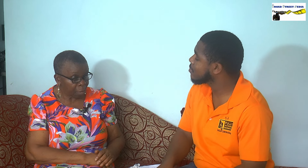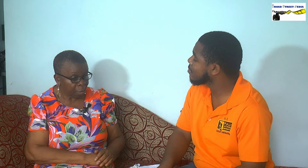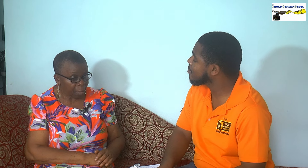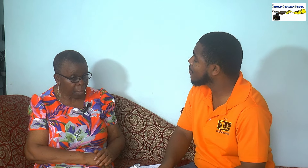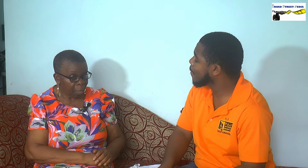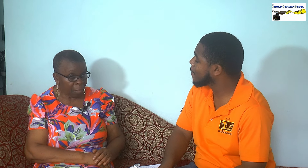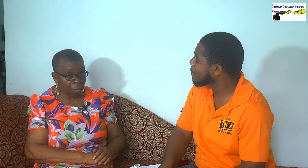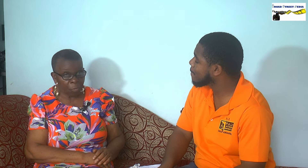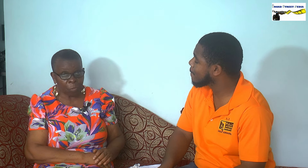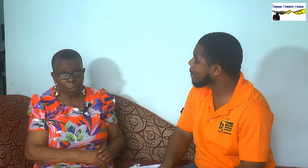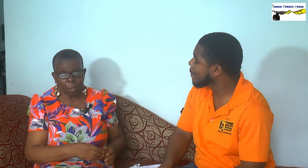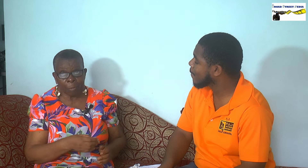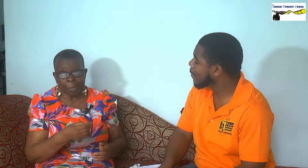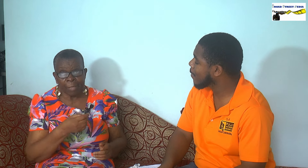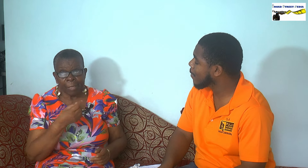Deaf in Barbados? From